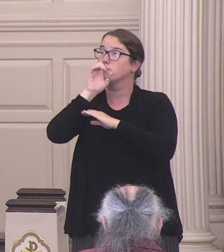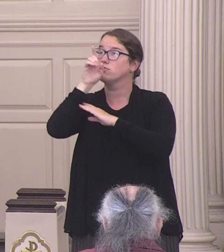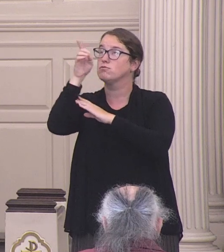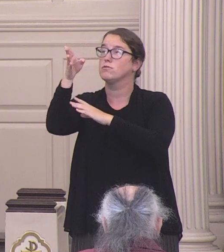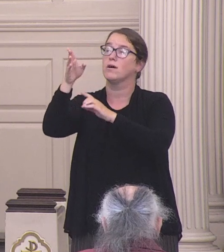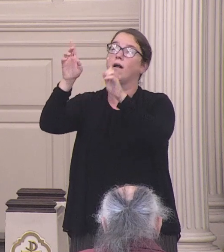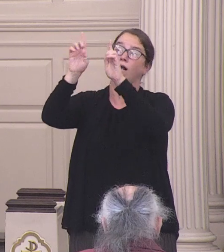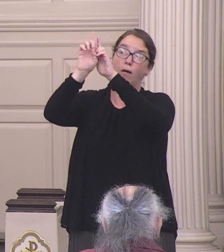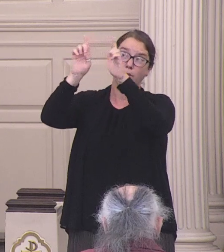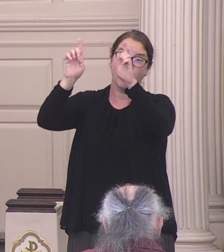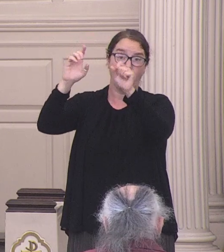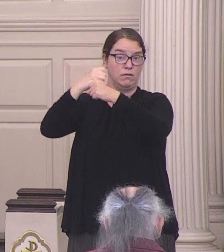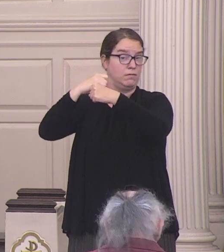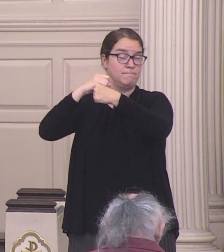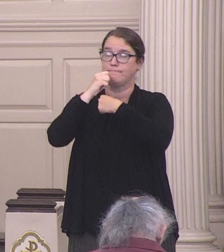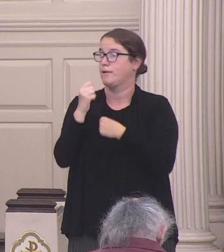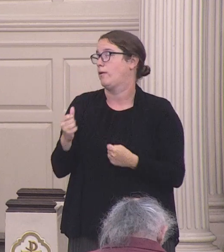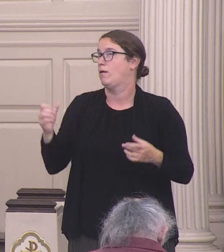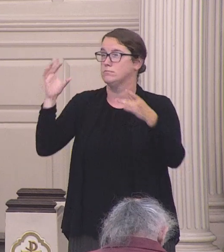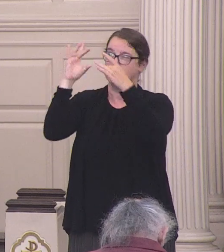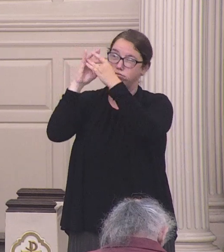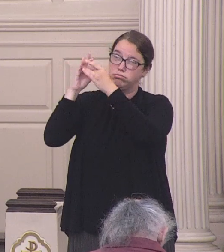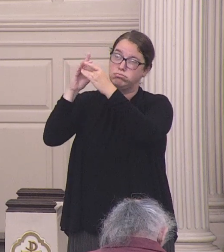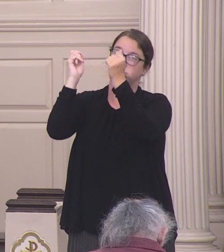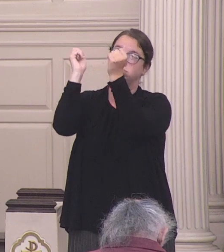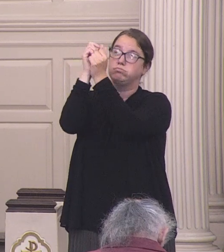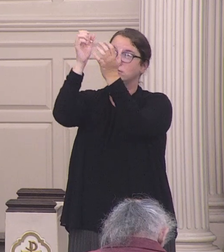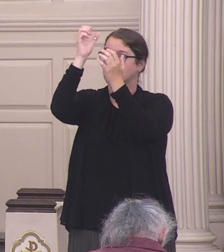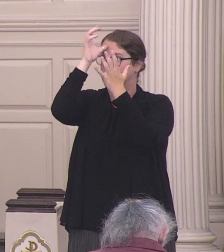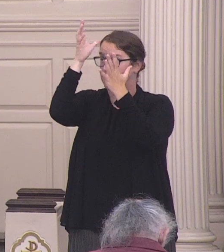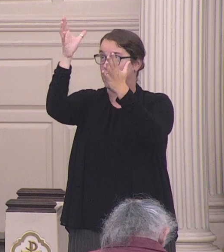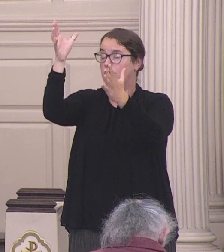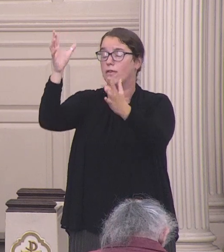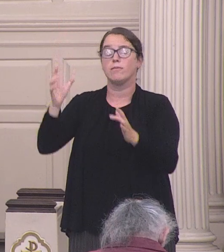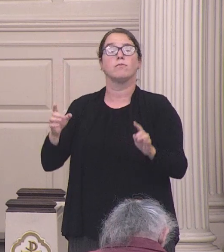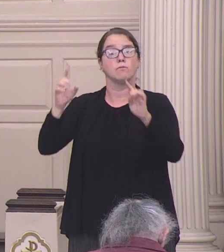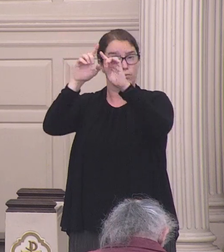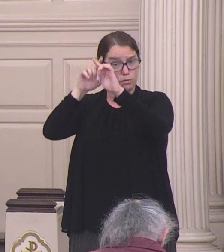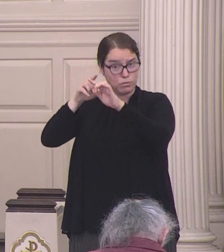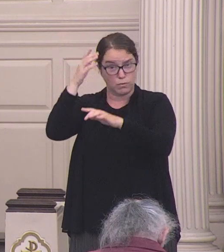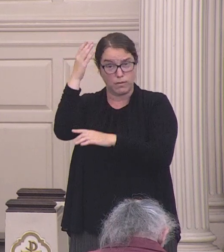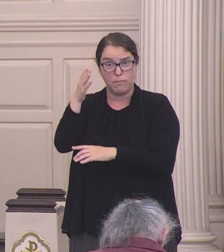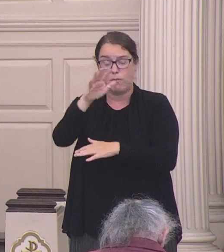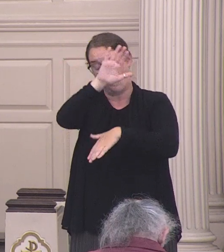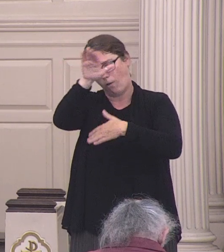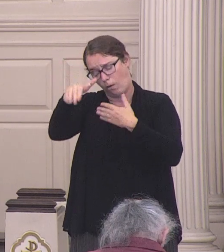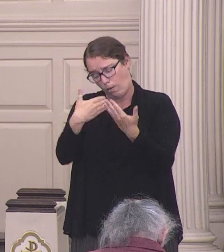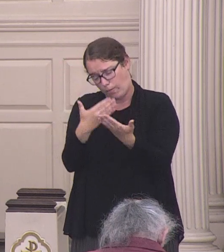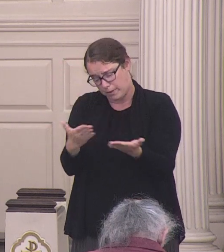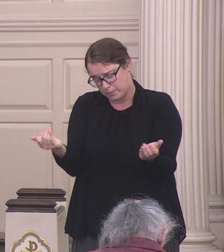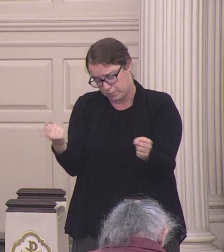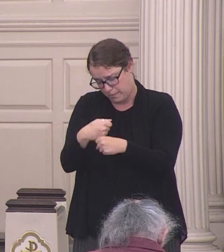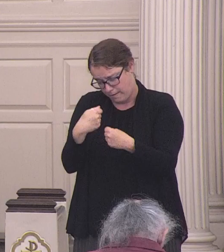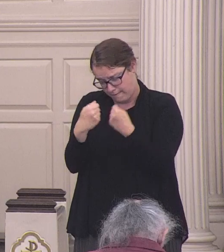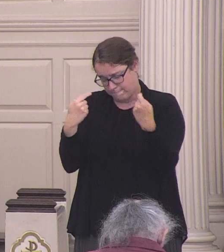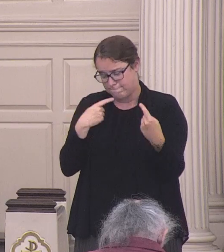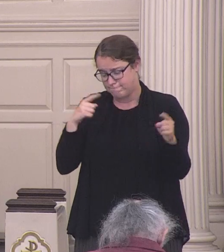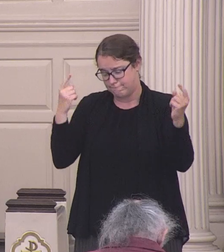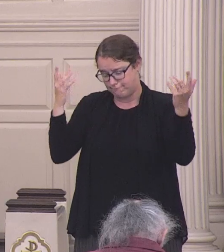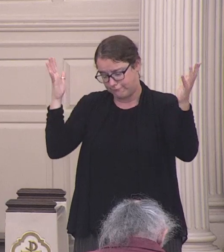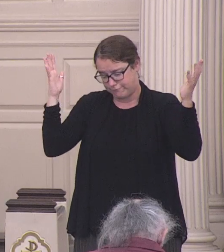not made, consubstantial with the Father. Through him all things were made, for us men and for